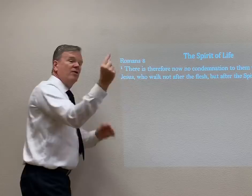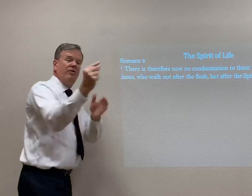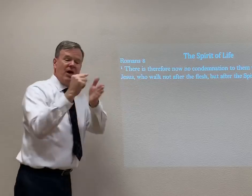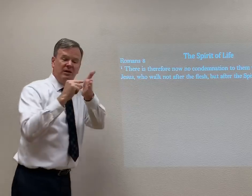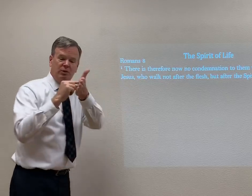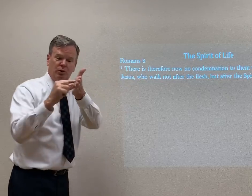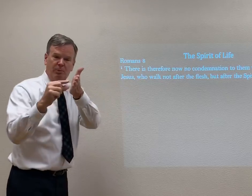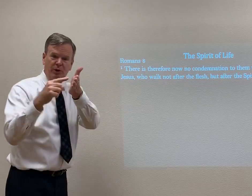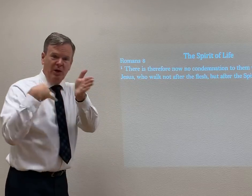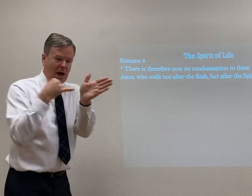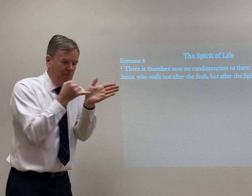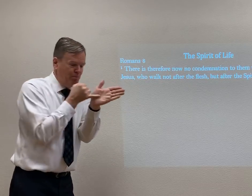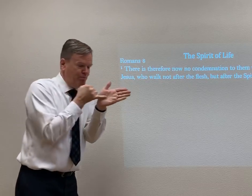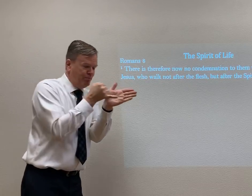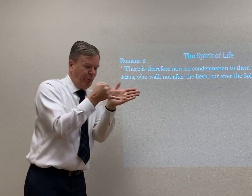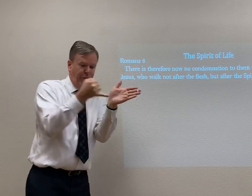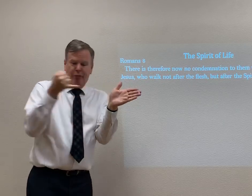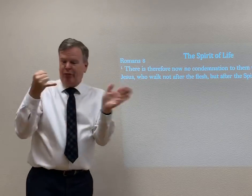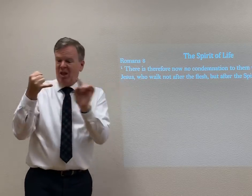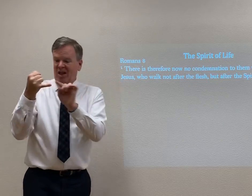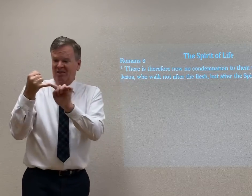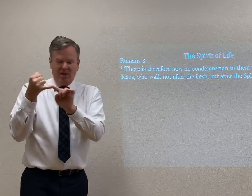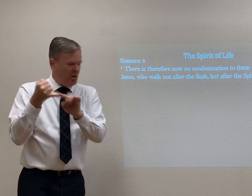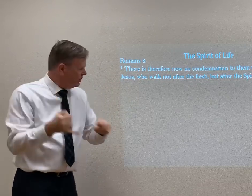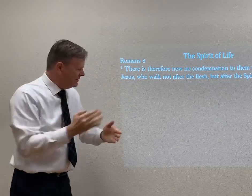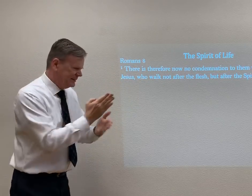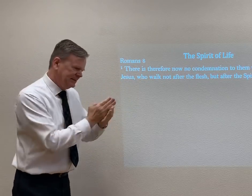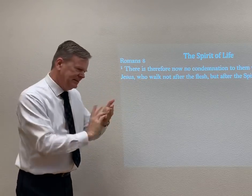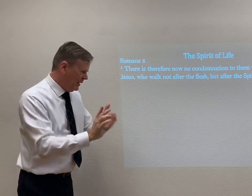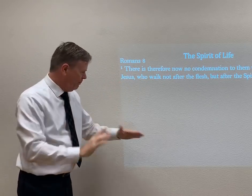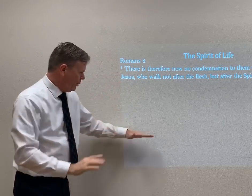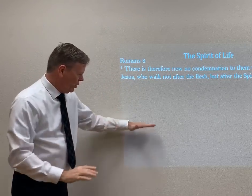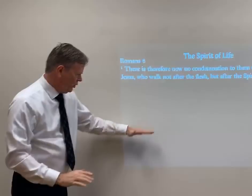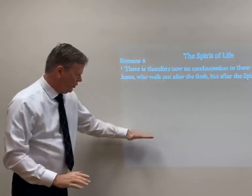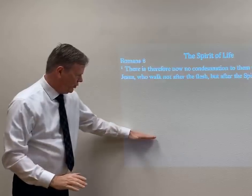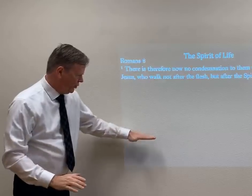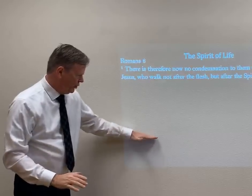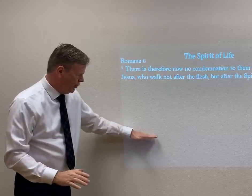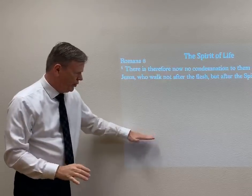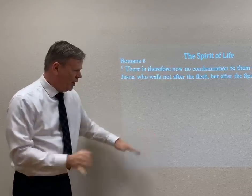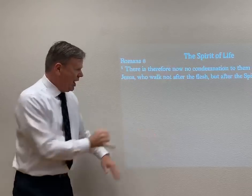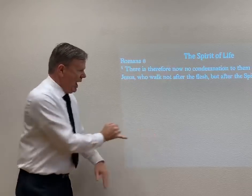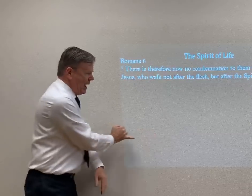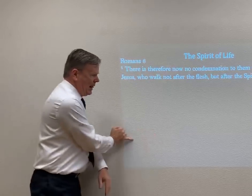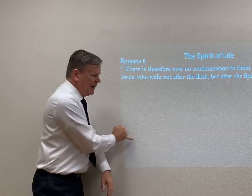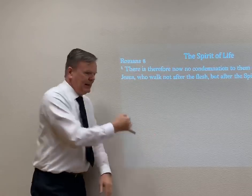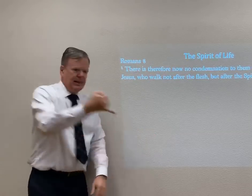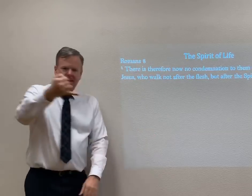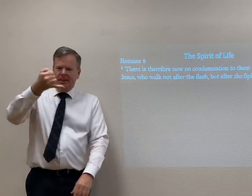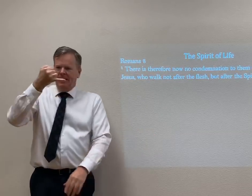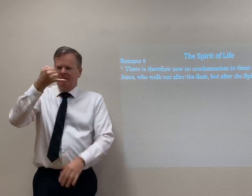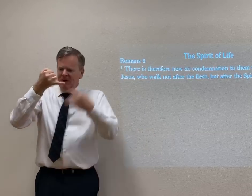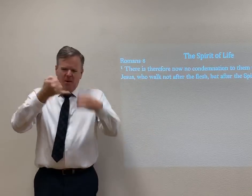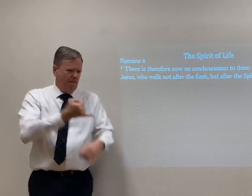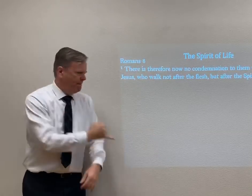This particular scripture, it's comes later, I'll get to